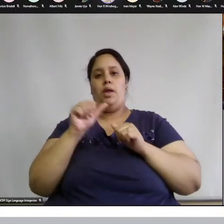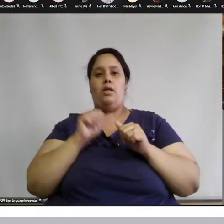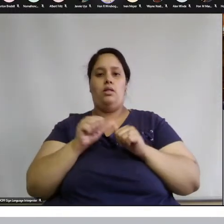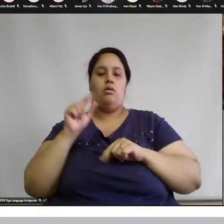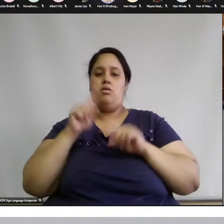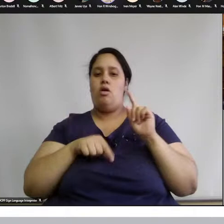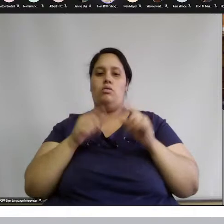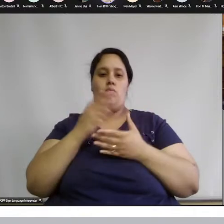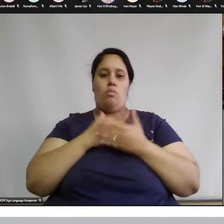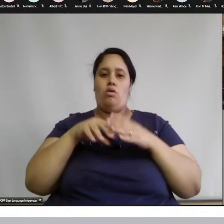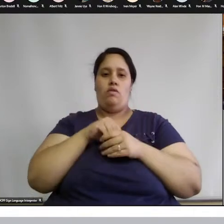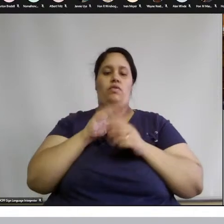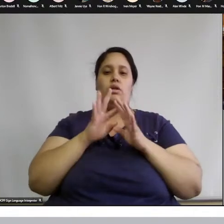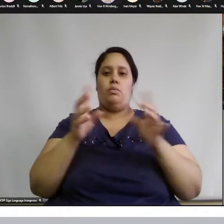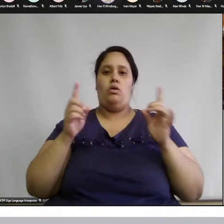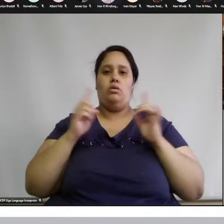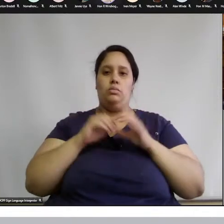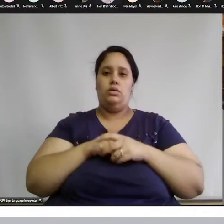for the department